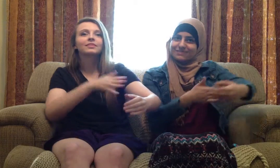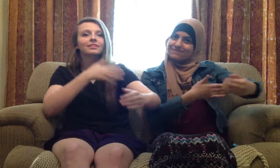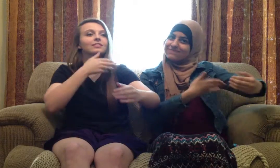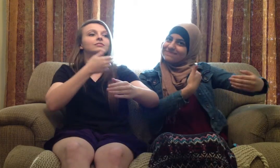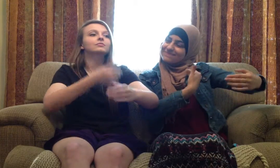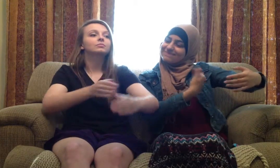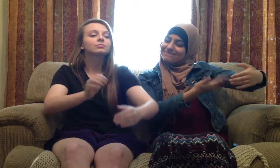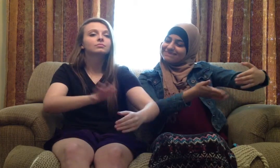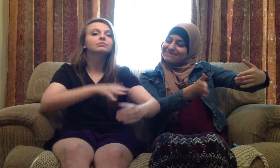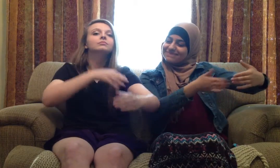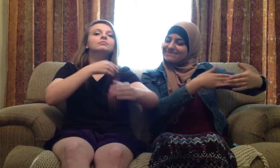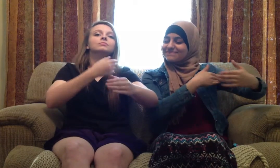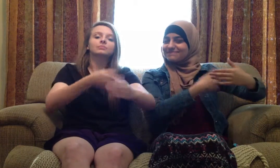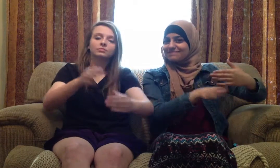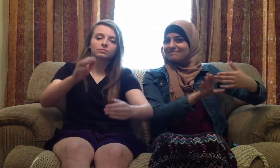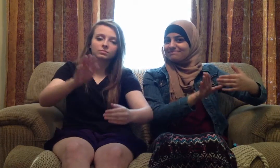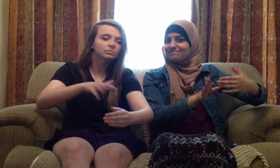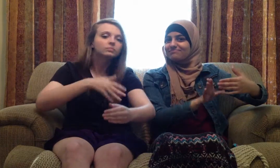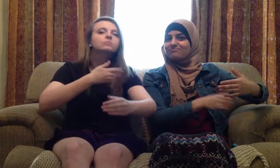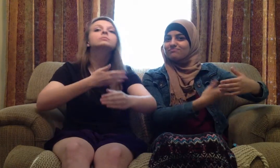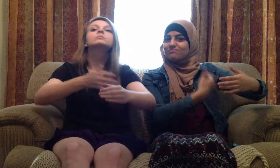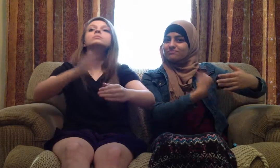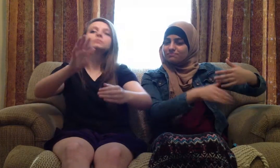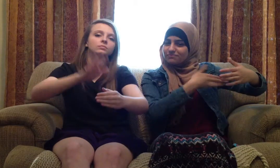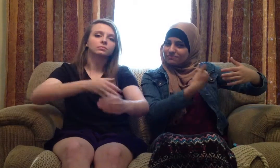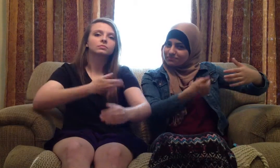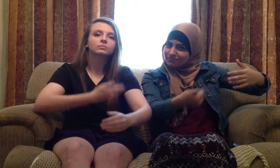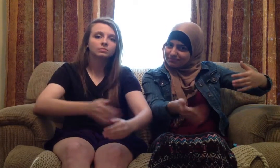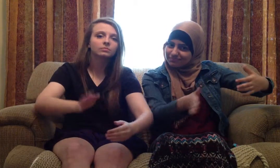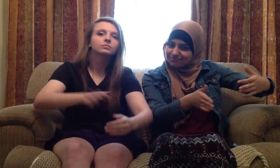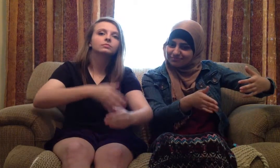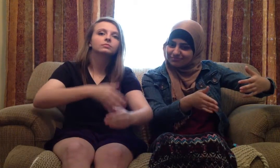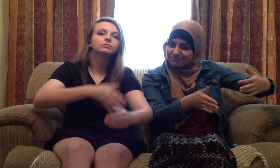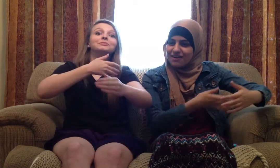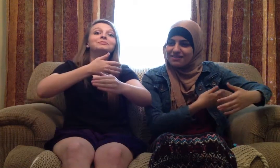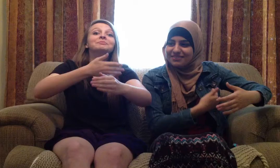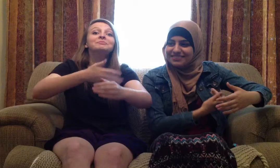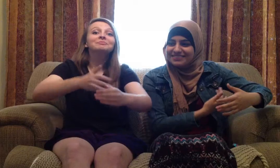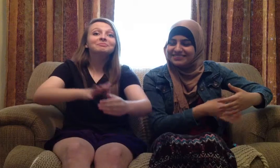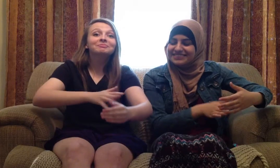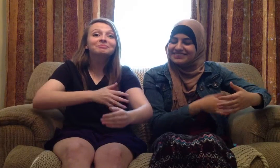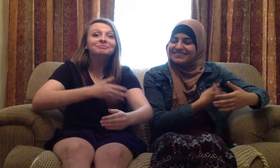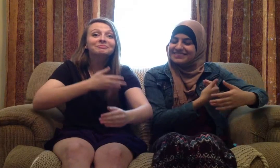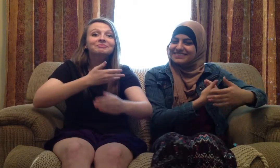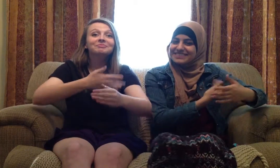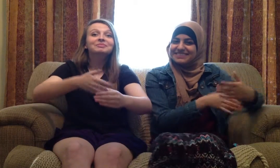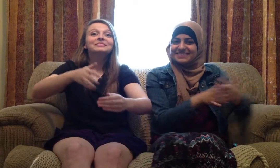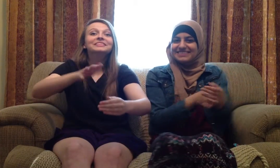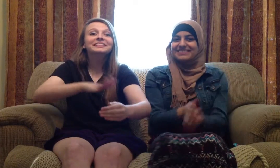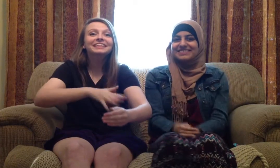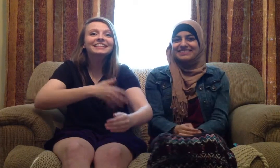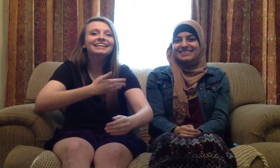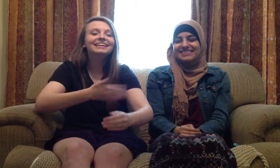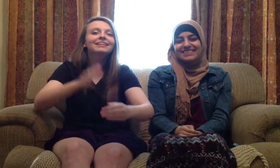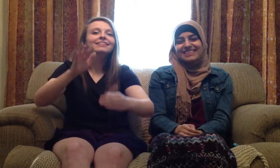these